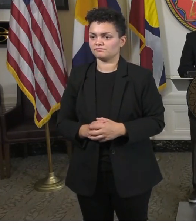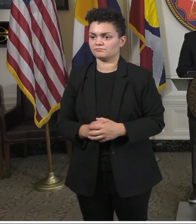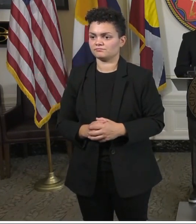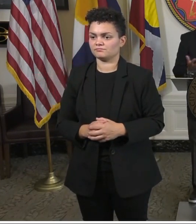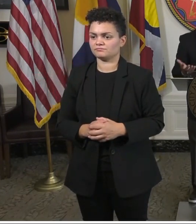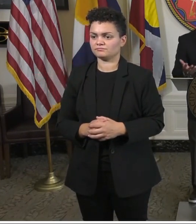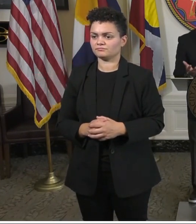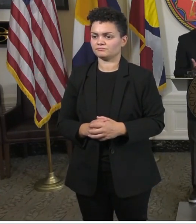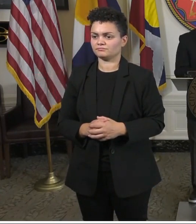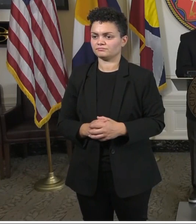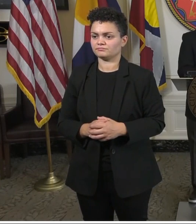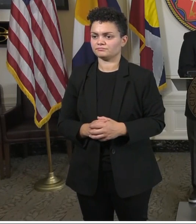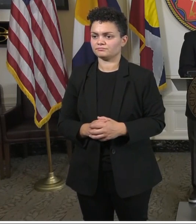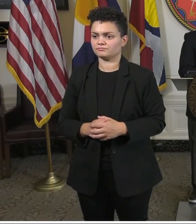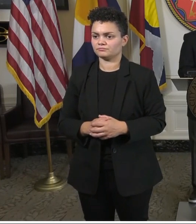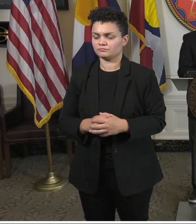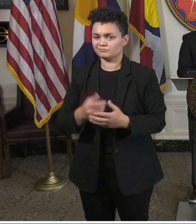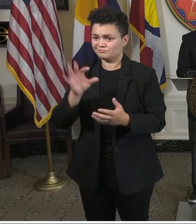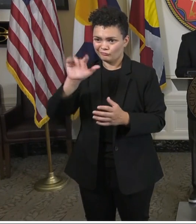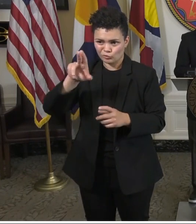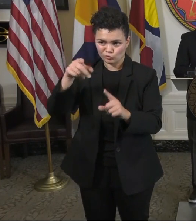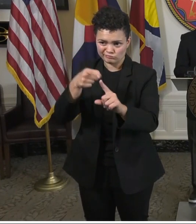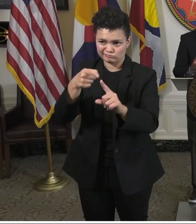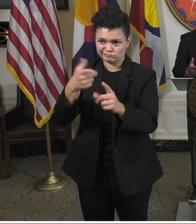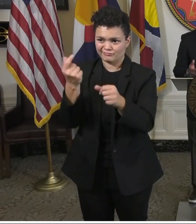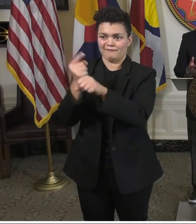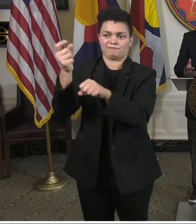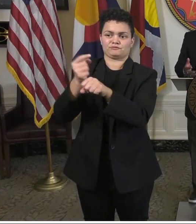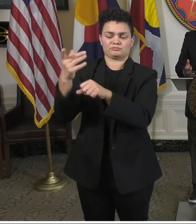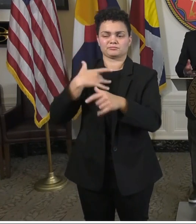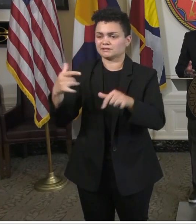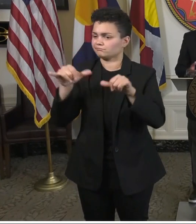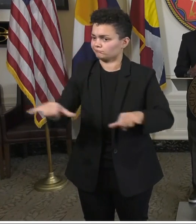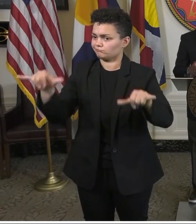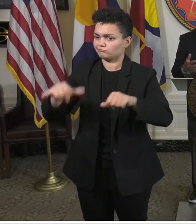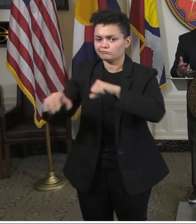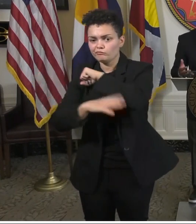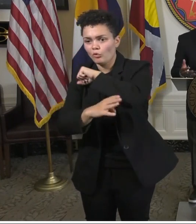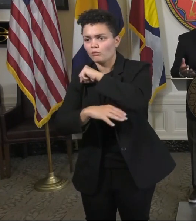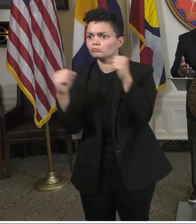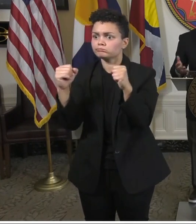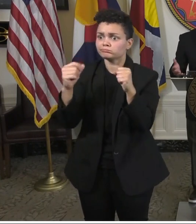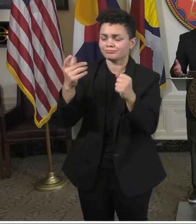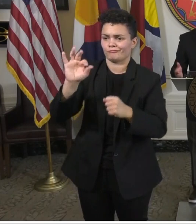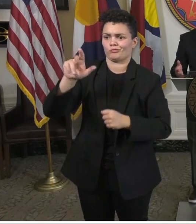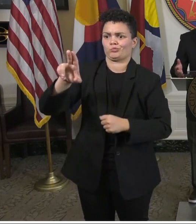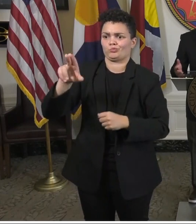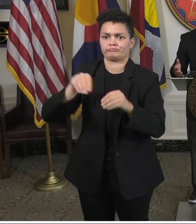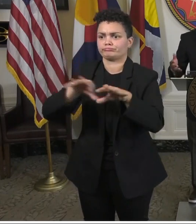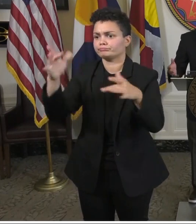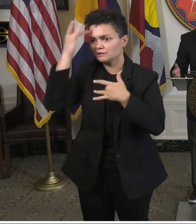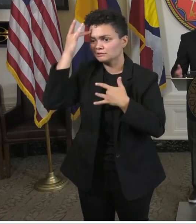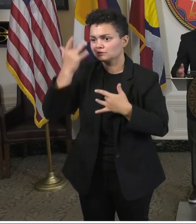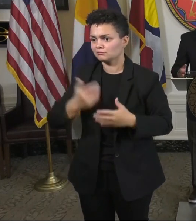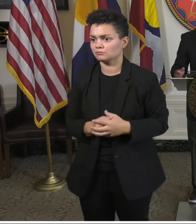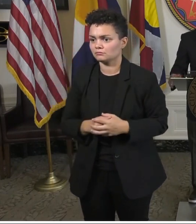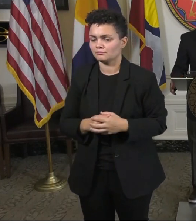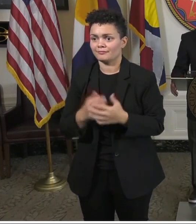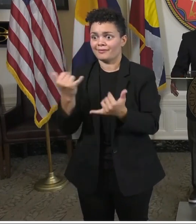of the flu virus in conjunction with COVID, which causes us a great deal of concern. As people get back, particularly our young people get back to